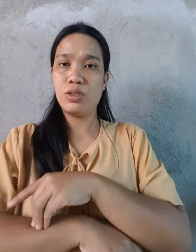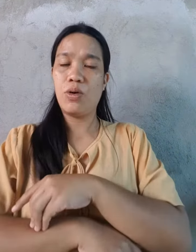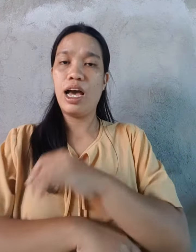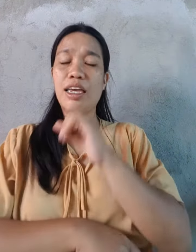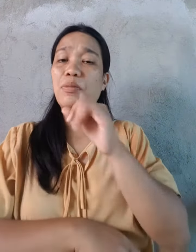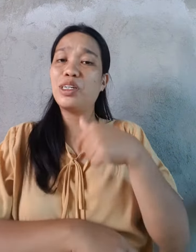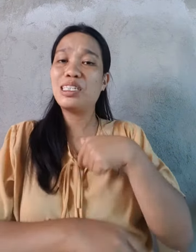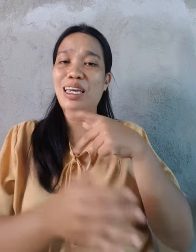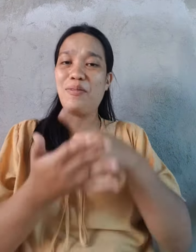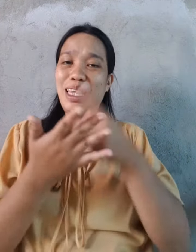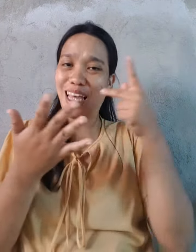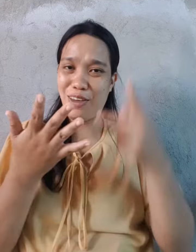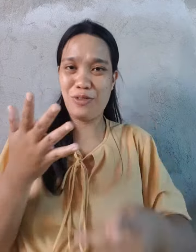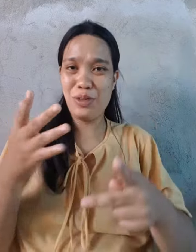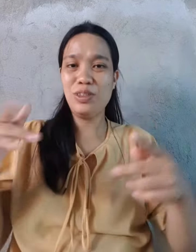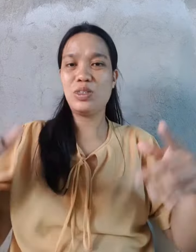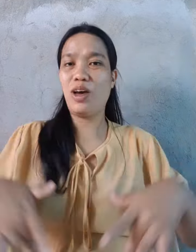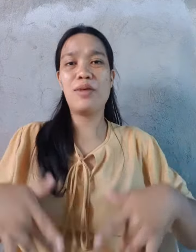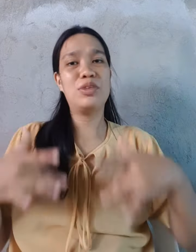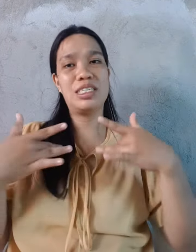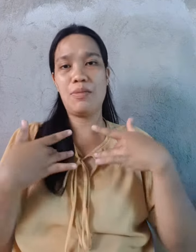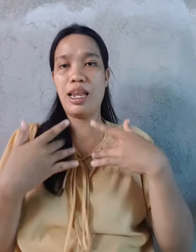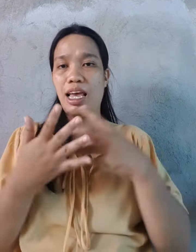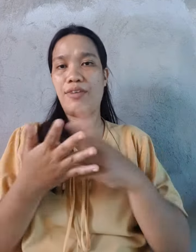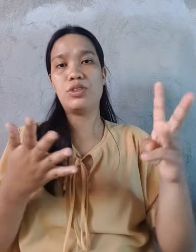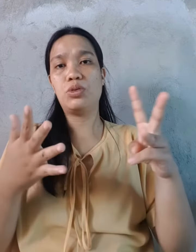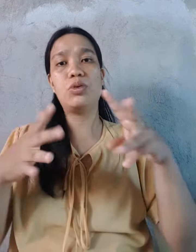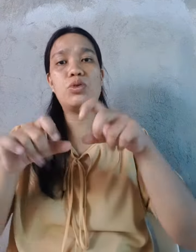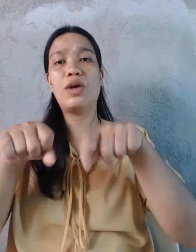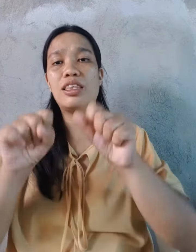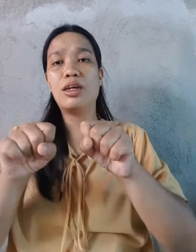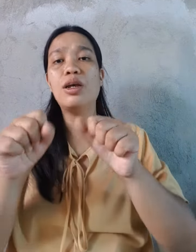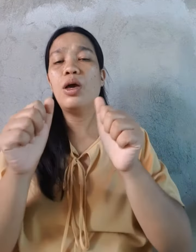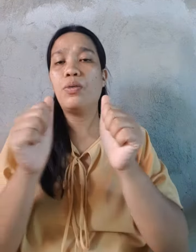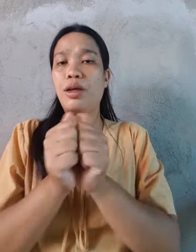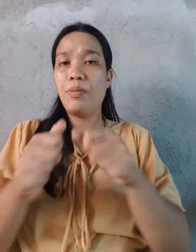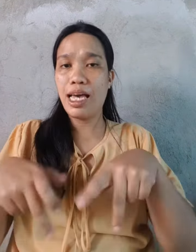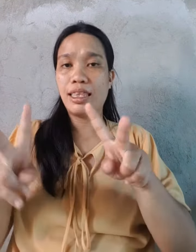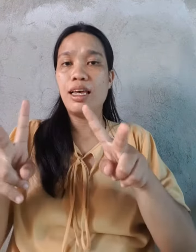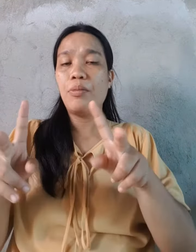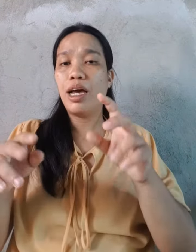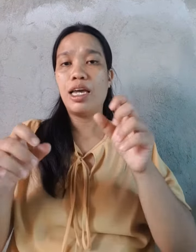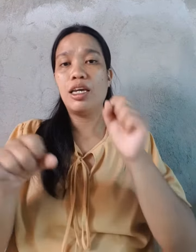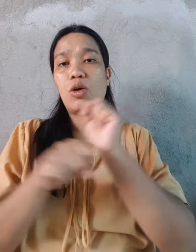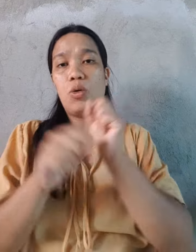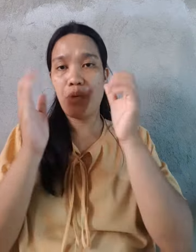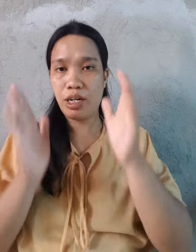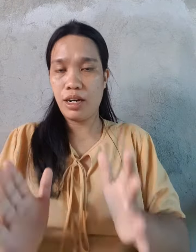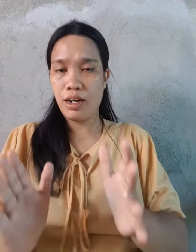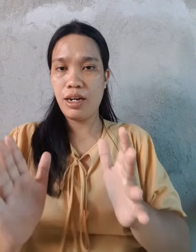So I am risking my life, no? So I am risking my life. So to go together with the path my coworker